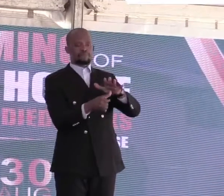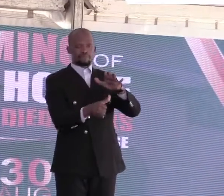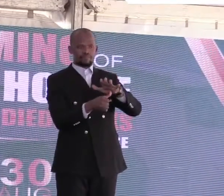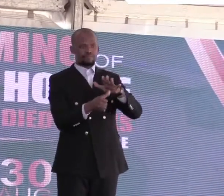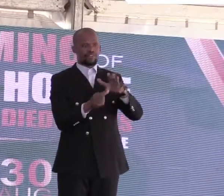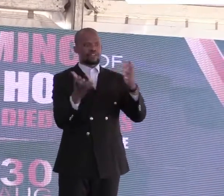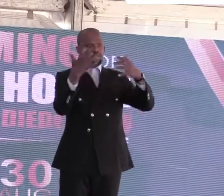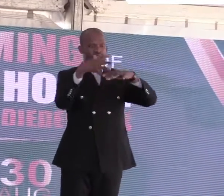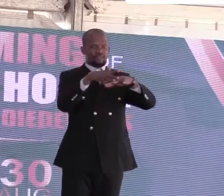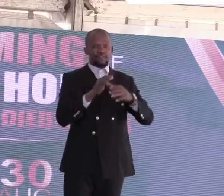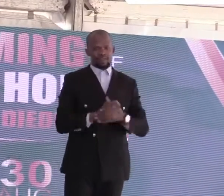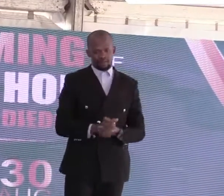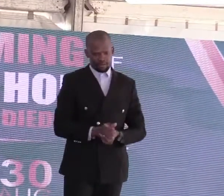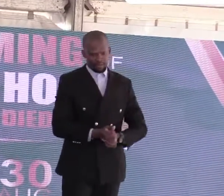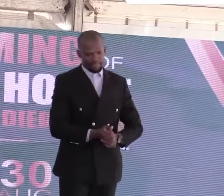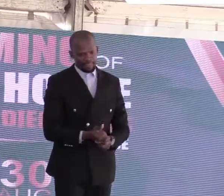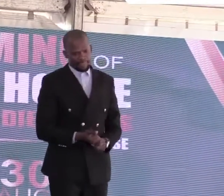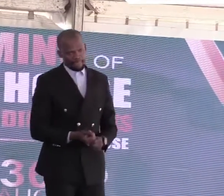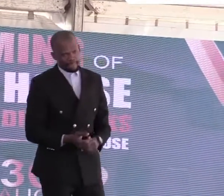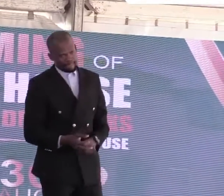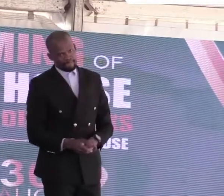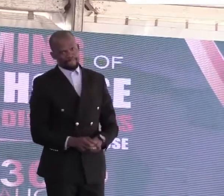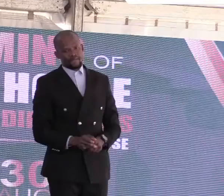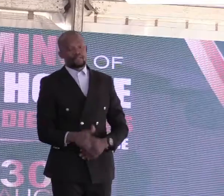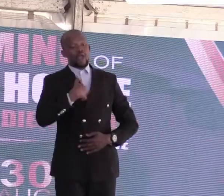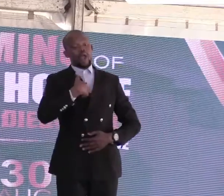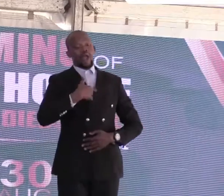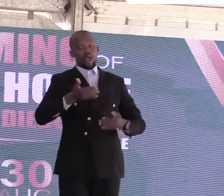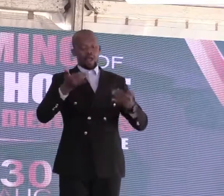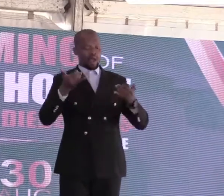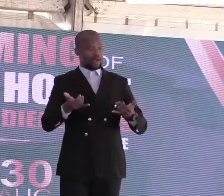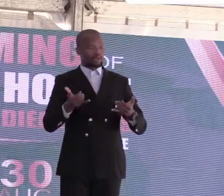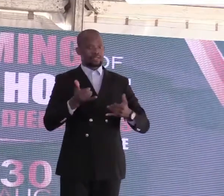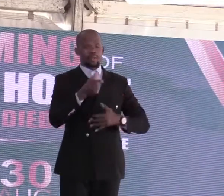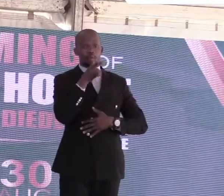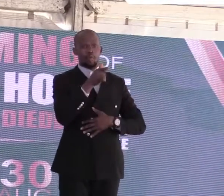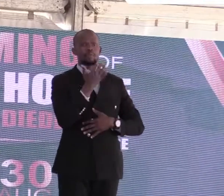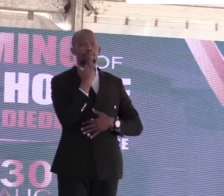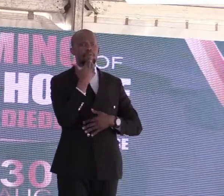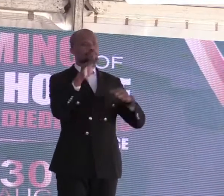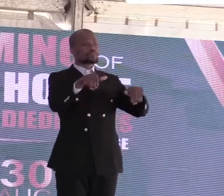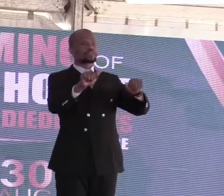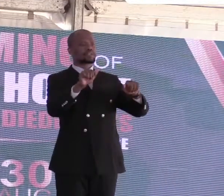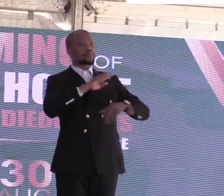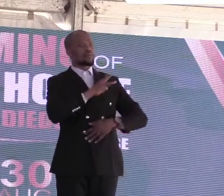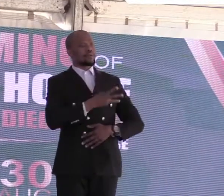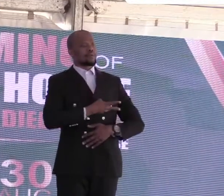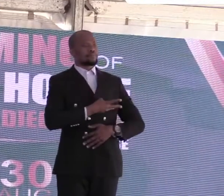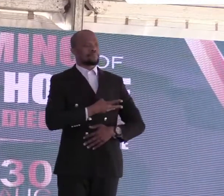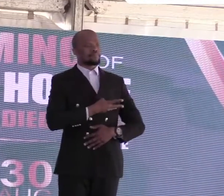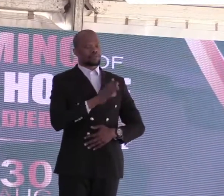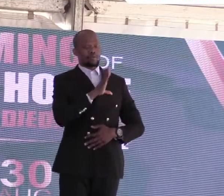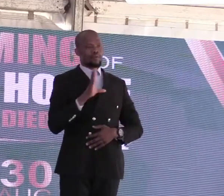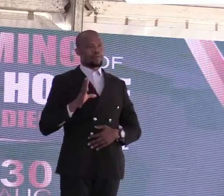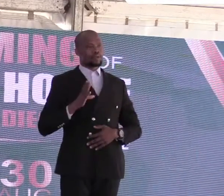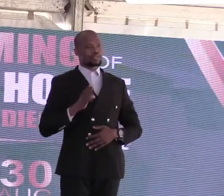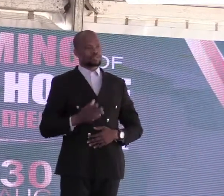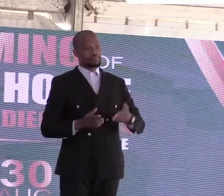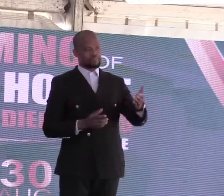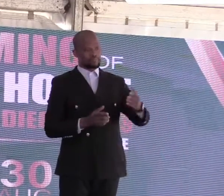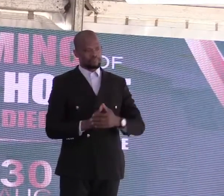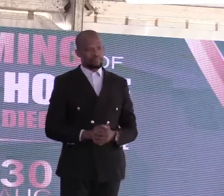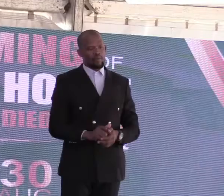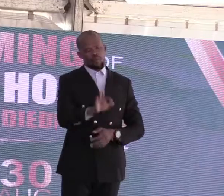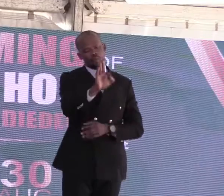indicated by MEC Mani Lucid. I will now call upon the chairperson of the Women's Caucus, Honorable